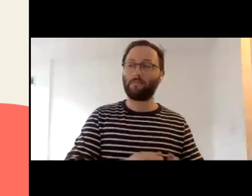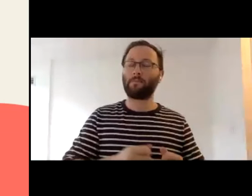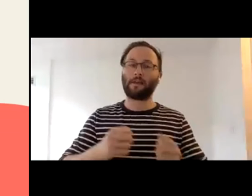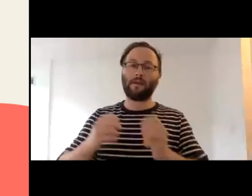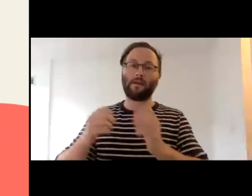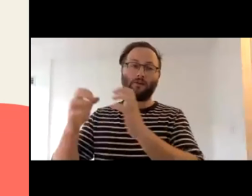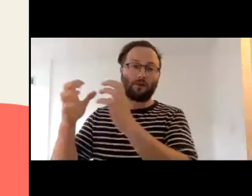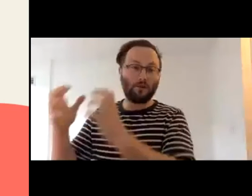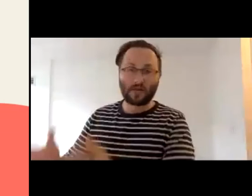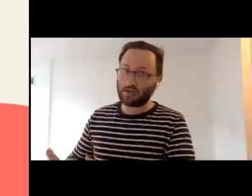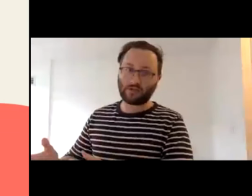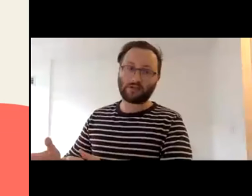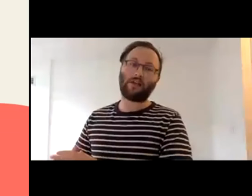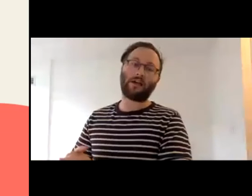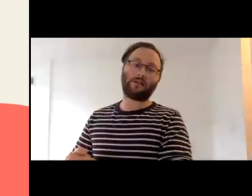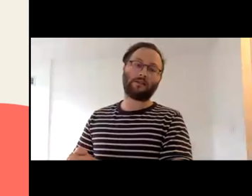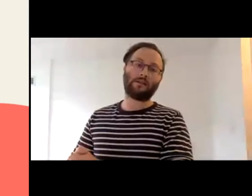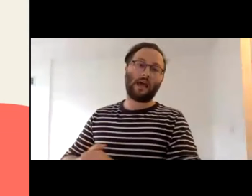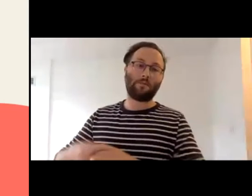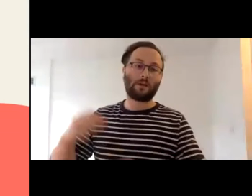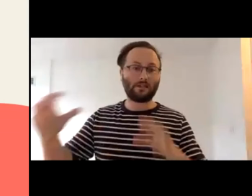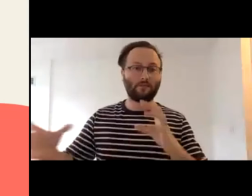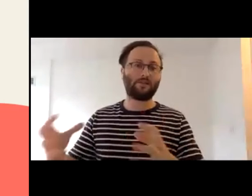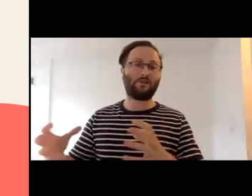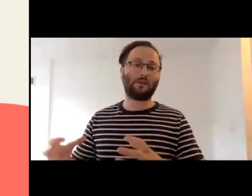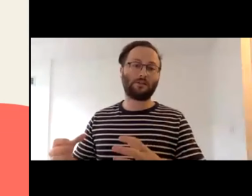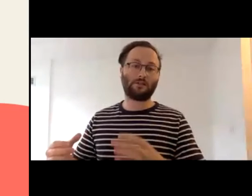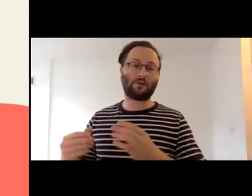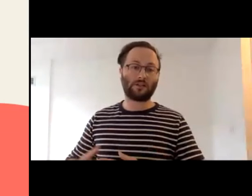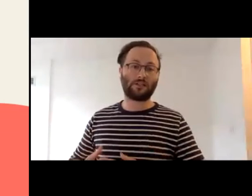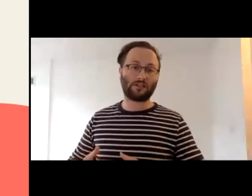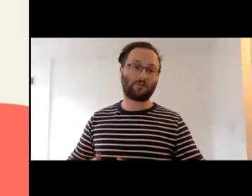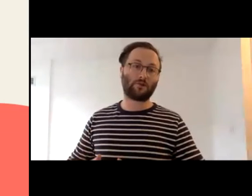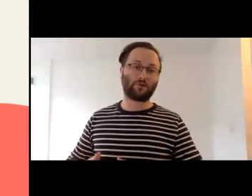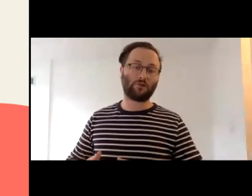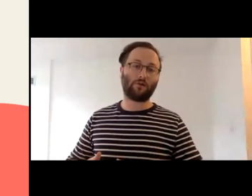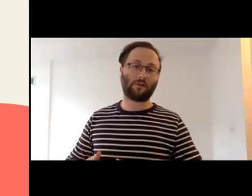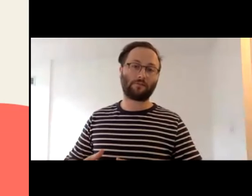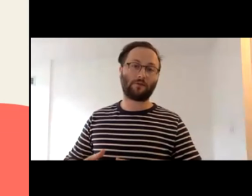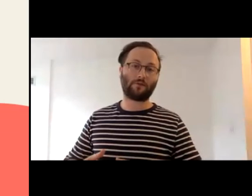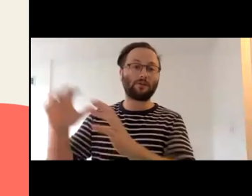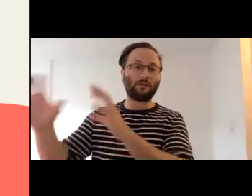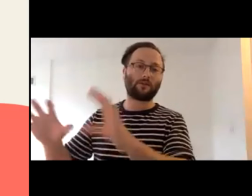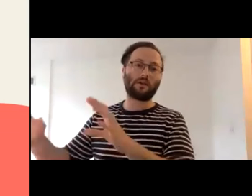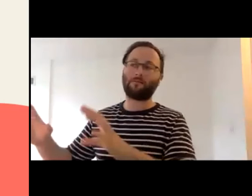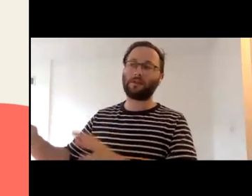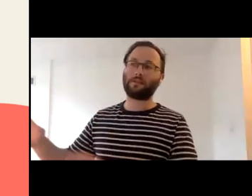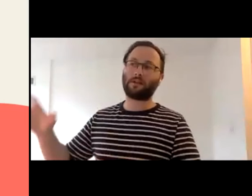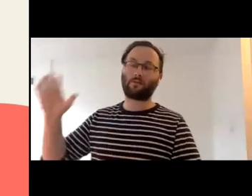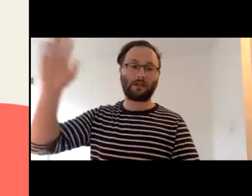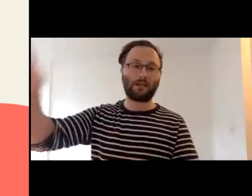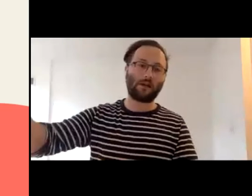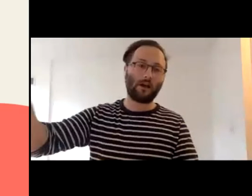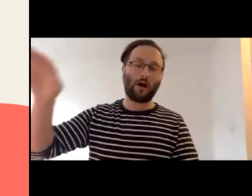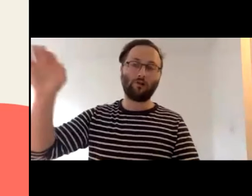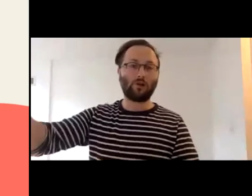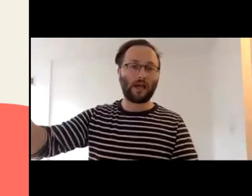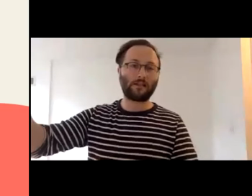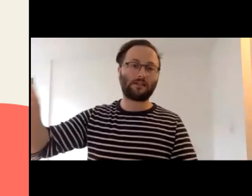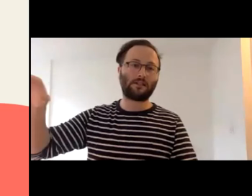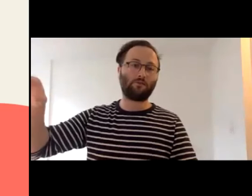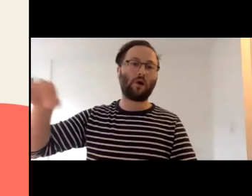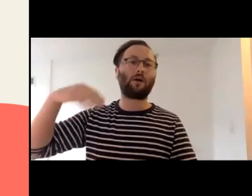interactivity. Your communication's flattened, and because of these two pieces, you're going to see some social loafing. So these are the three kind of pieces that we're going to take a